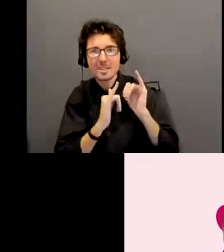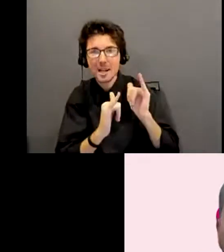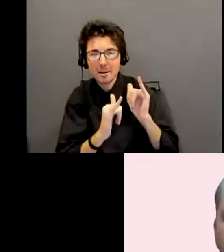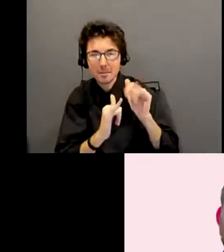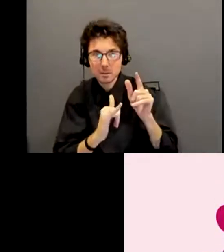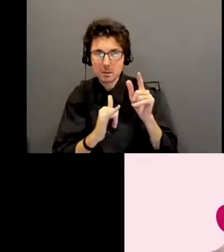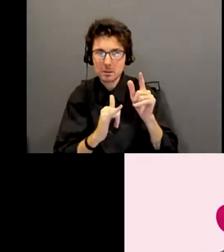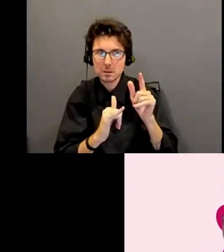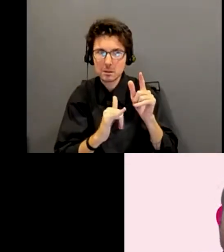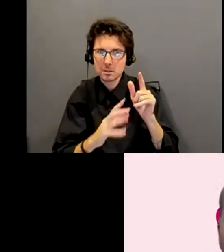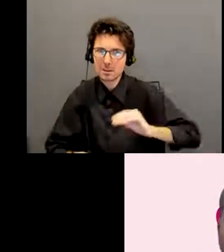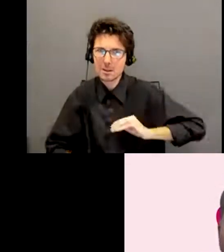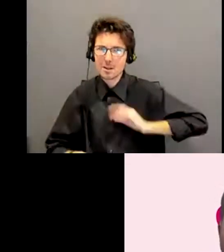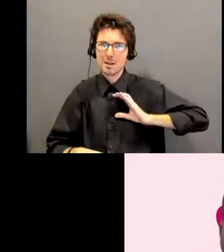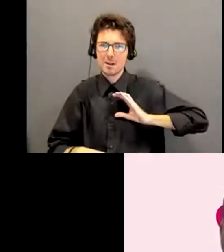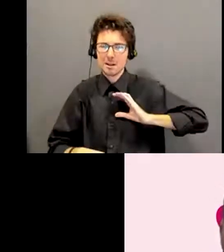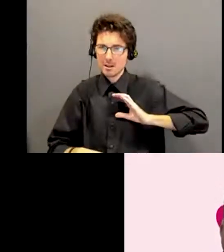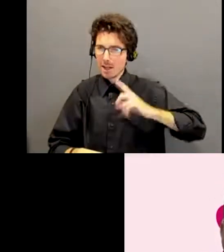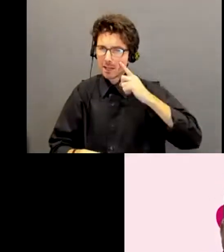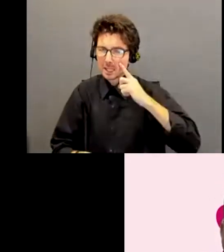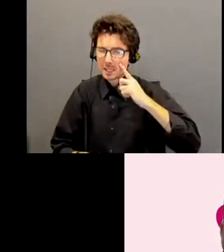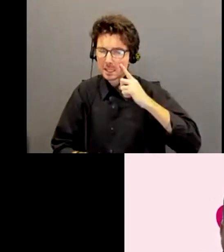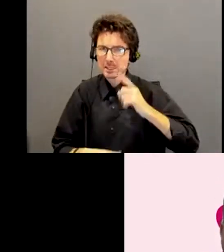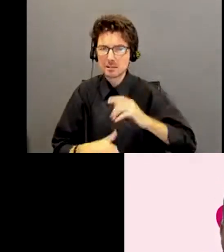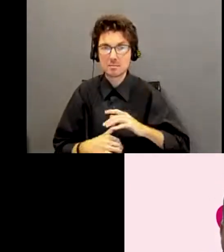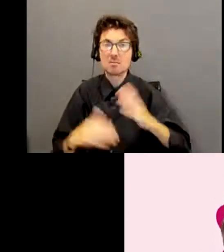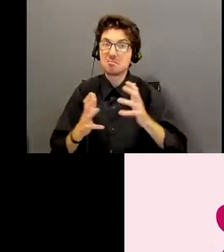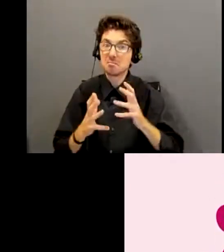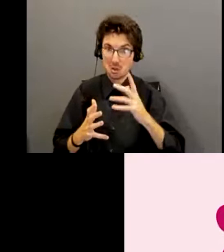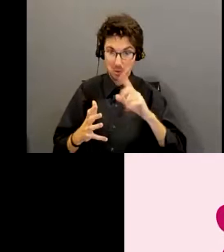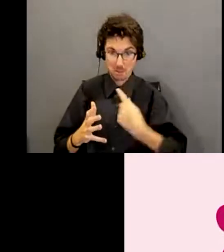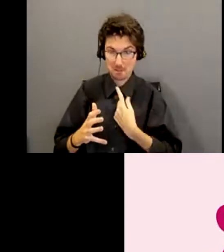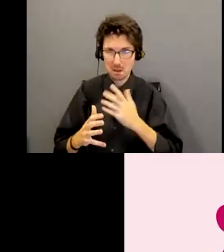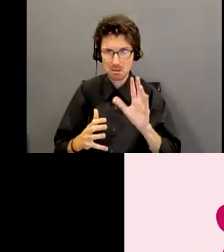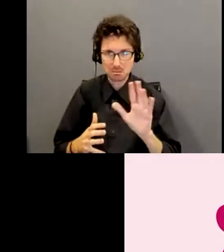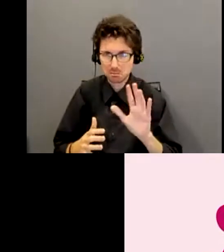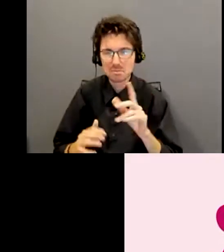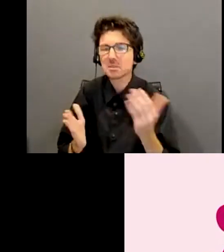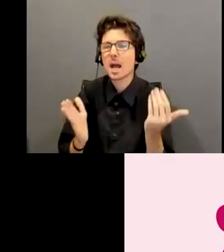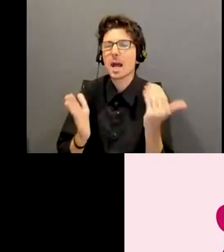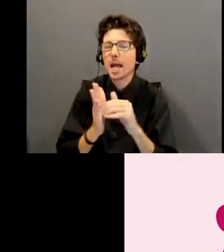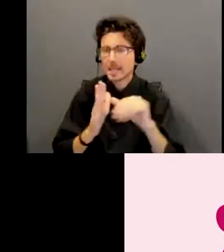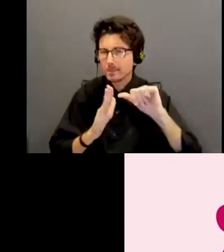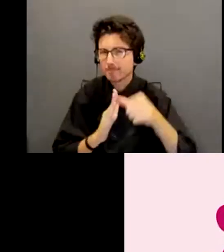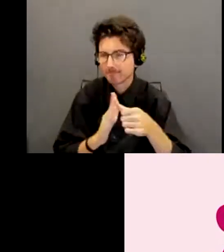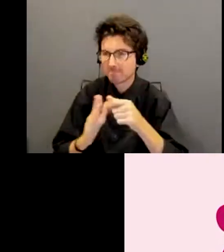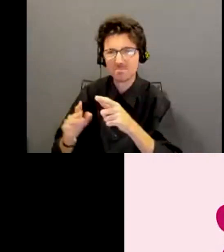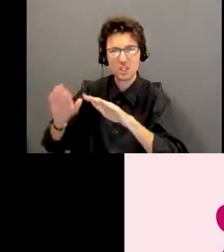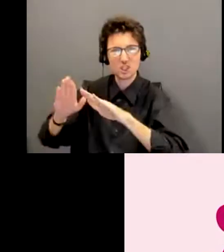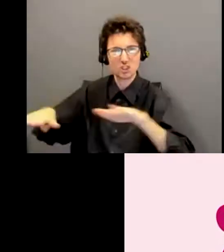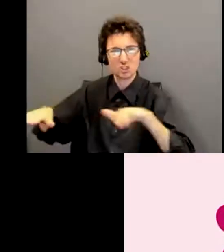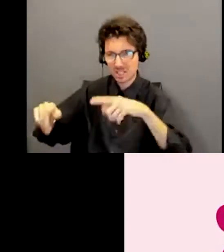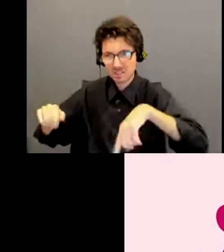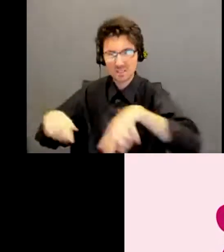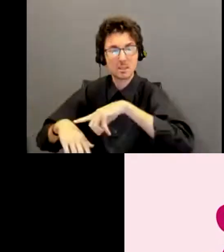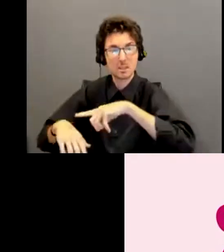think it's something that a lot of children and youth don't really meet